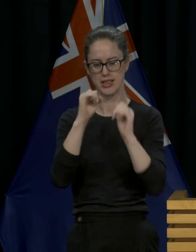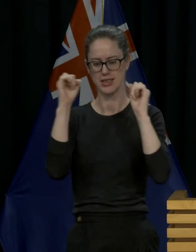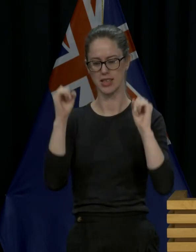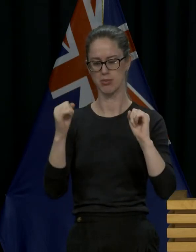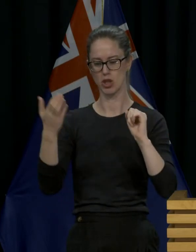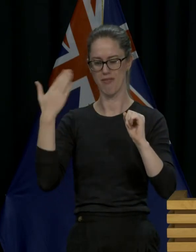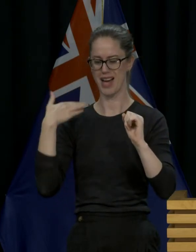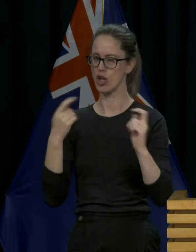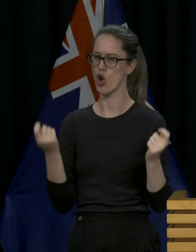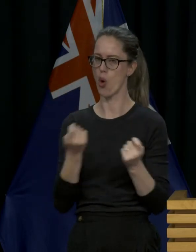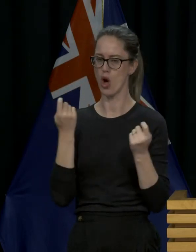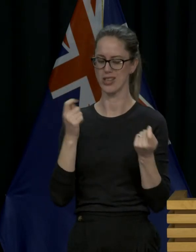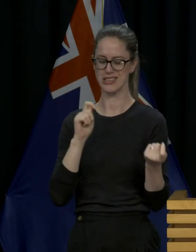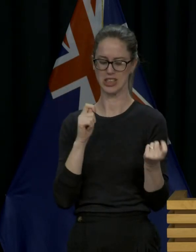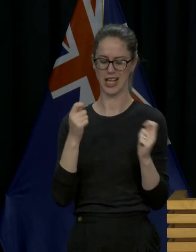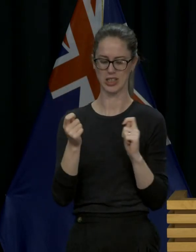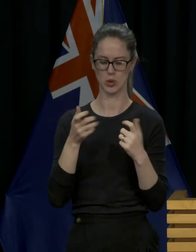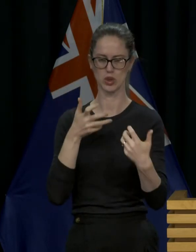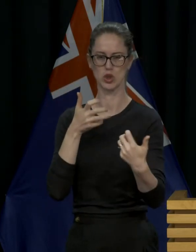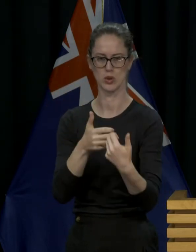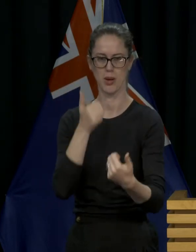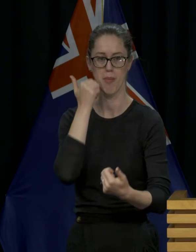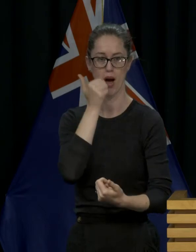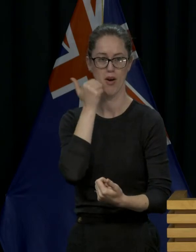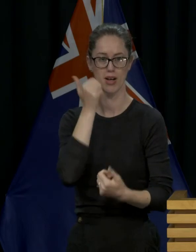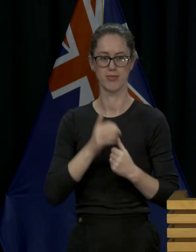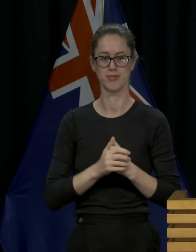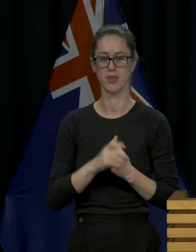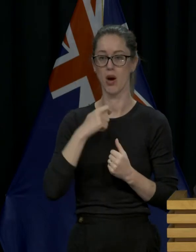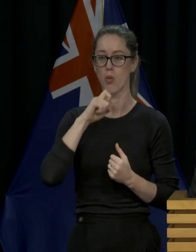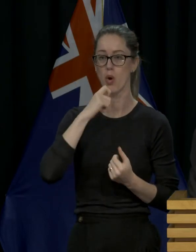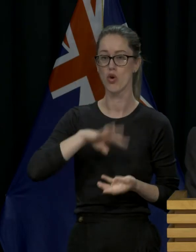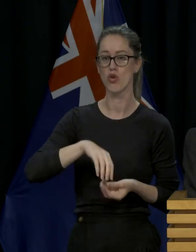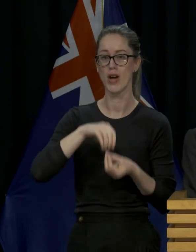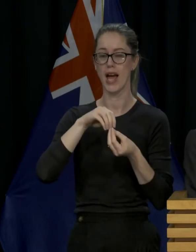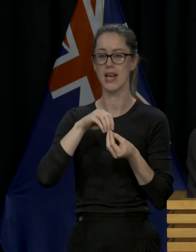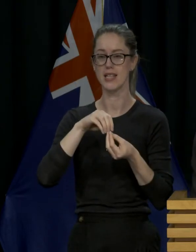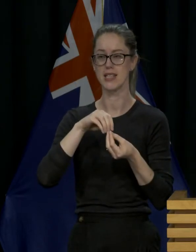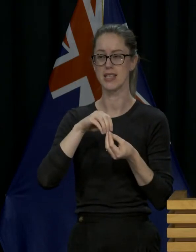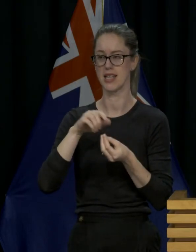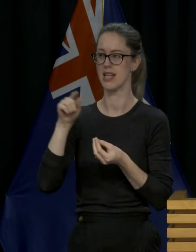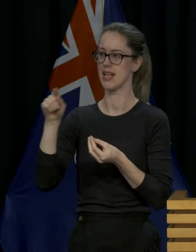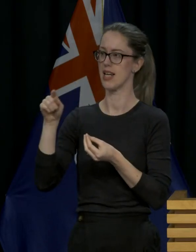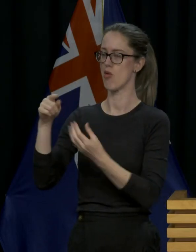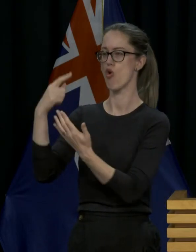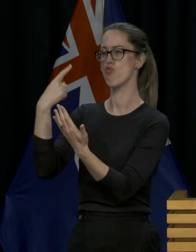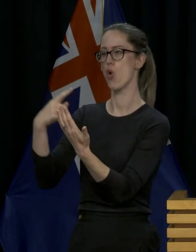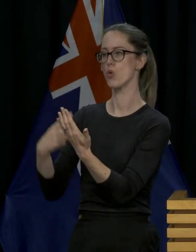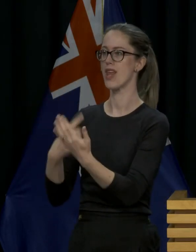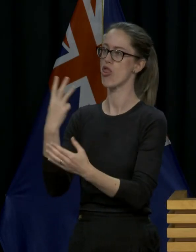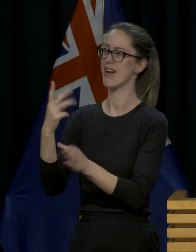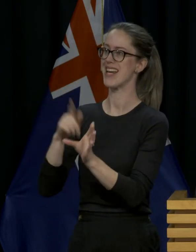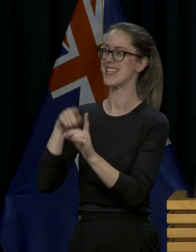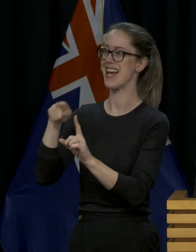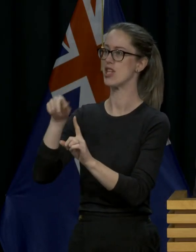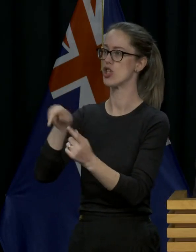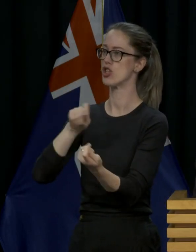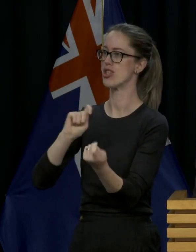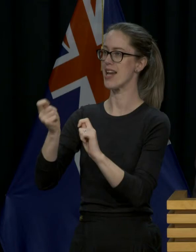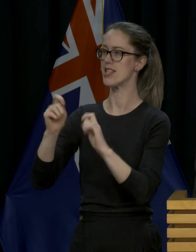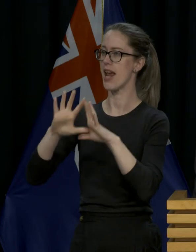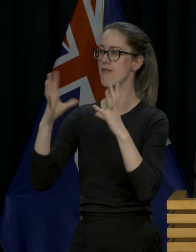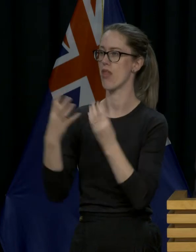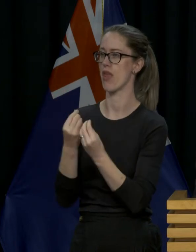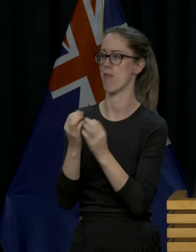worked, redesigning it so it works for Māori. I'm not going to create the bar for him that in just 3 years he'll be able to turn